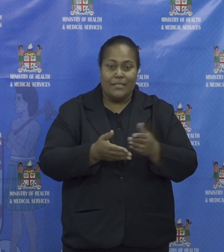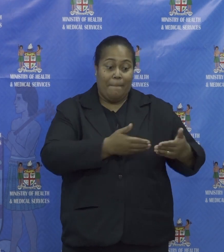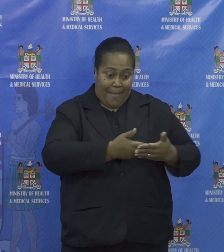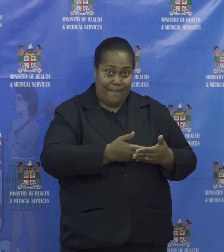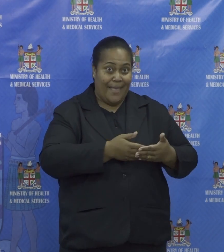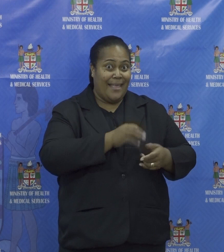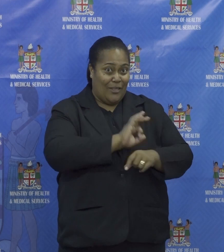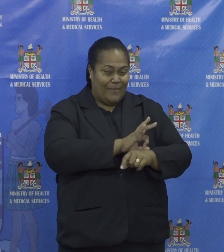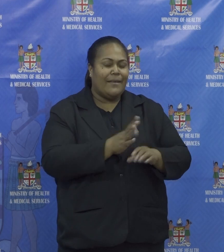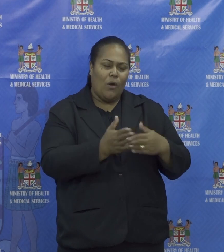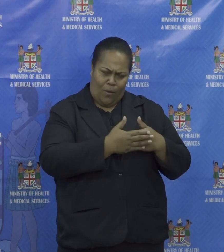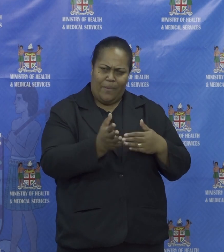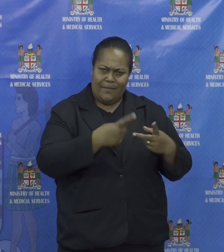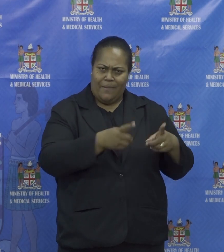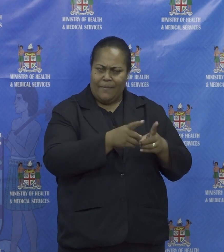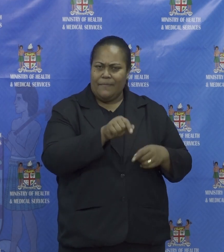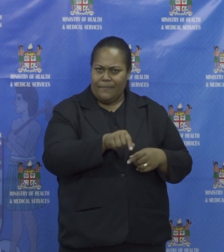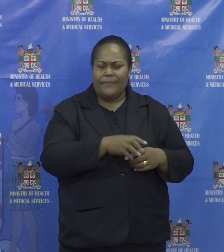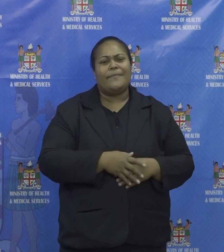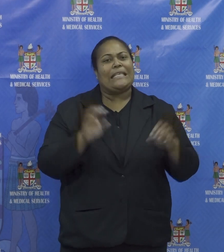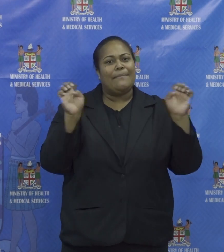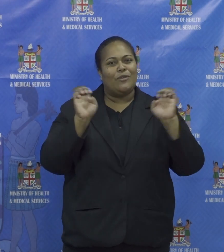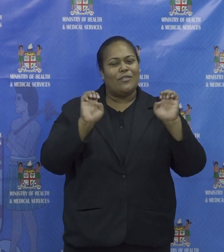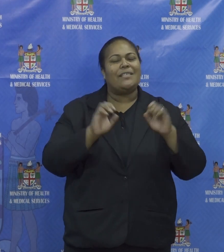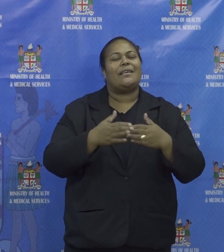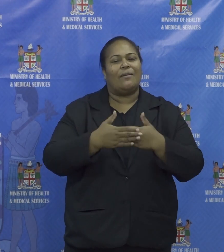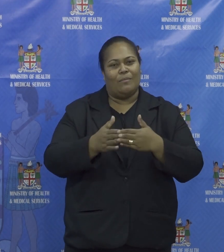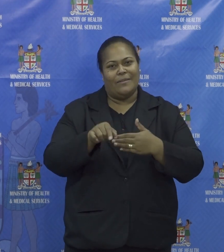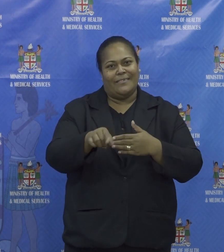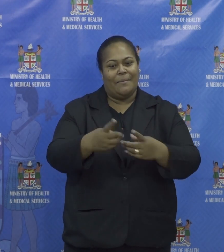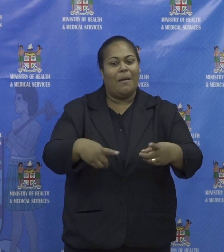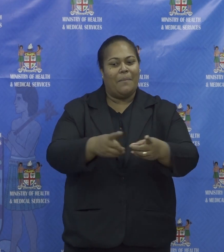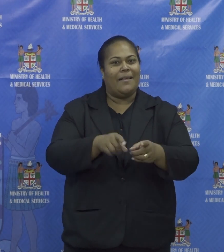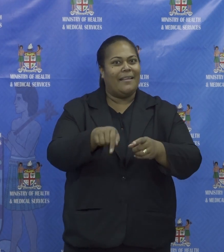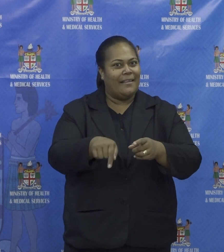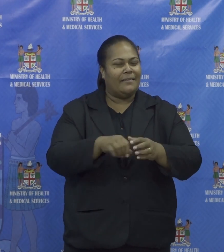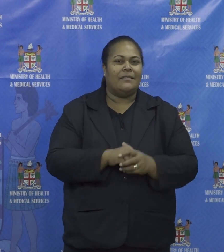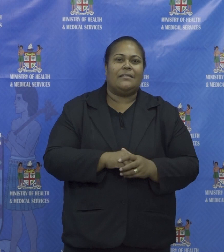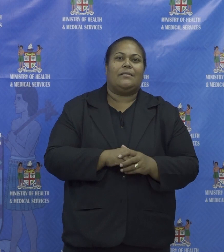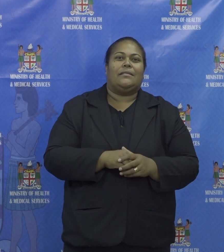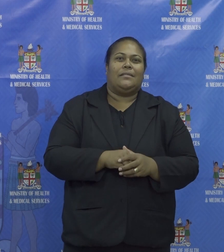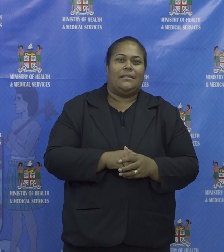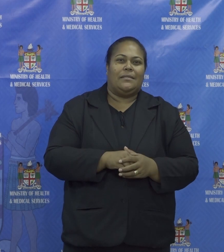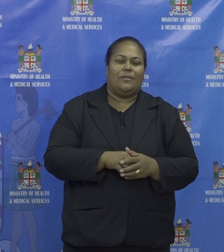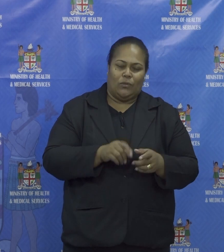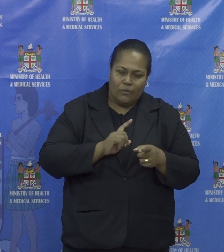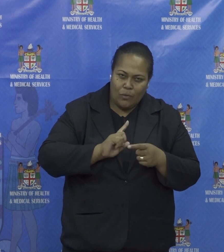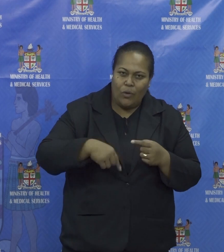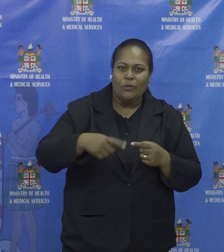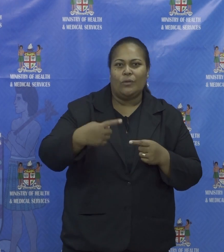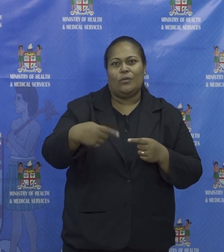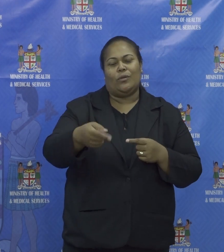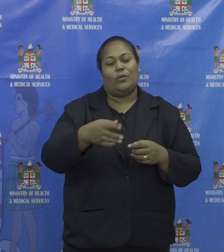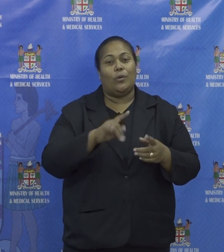The current team in the hospital are going through a rigorous screening and swabbing test the whole of tonight that